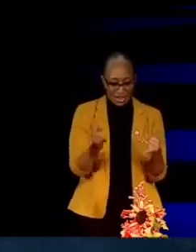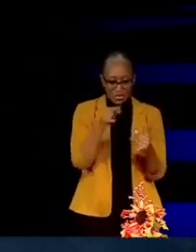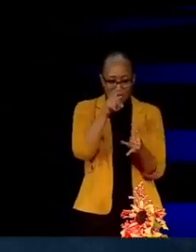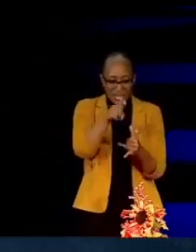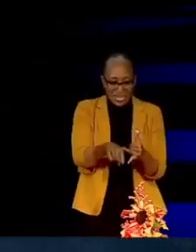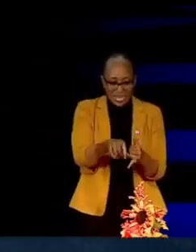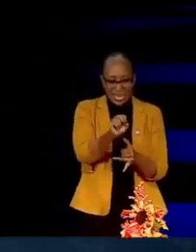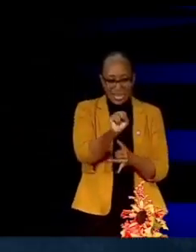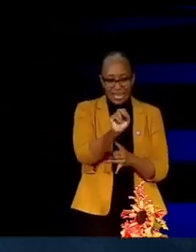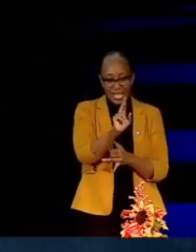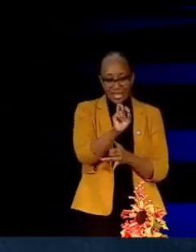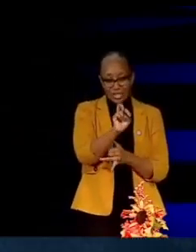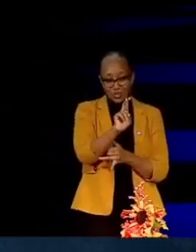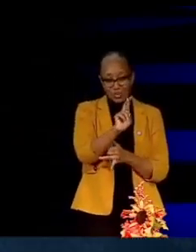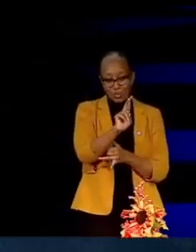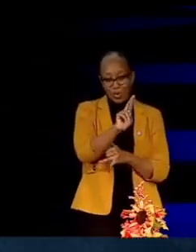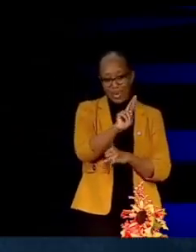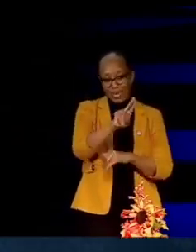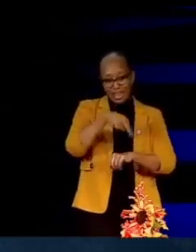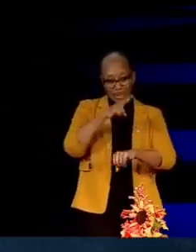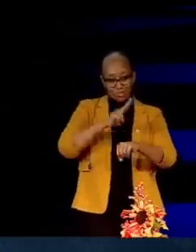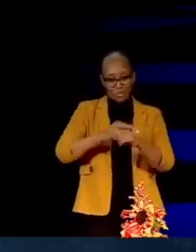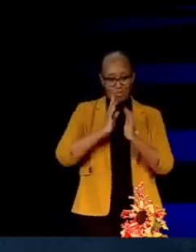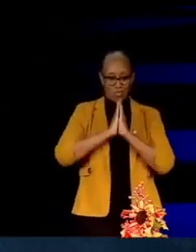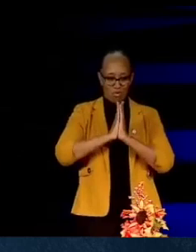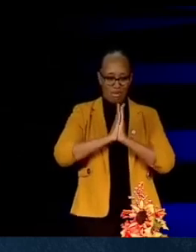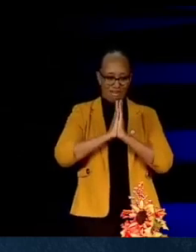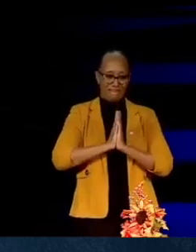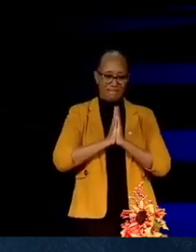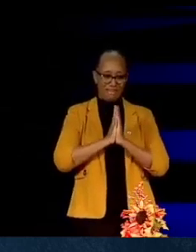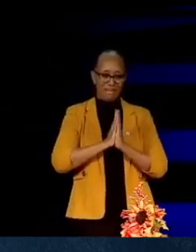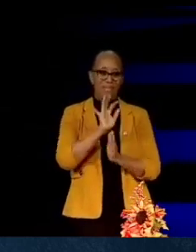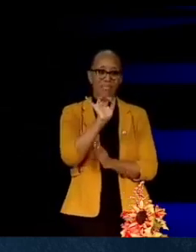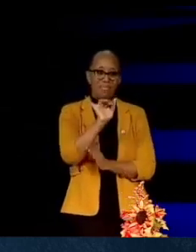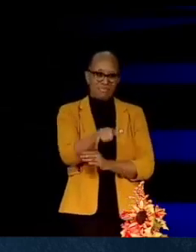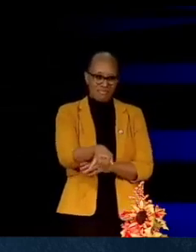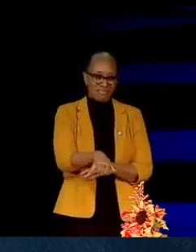prayer. Clap your hands for supernatural prayer.